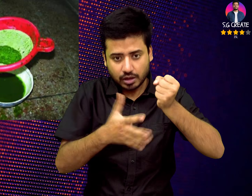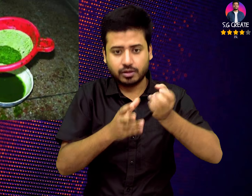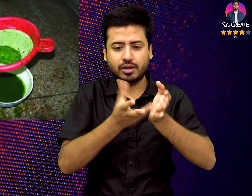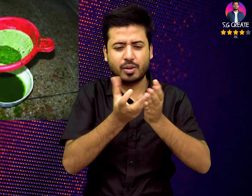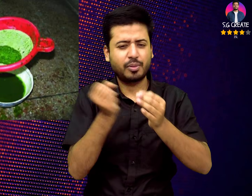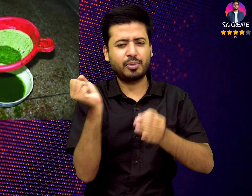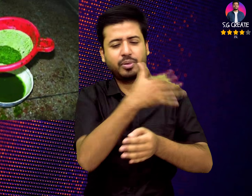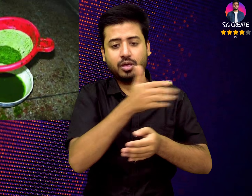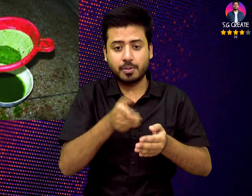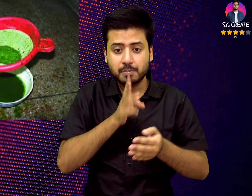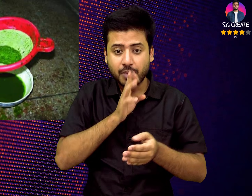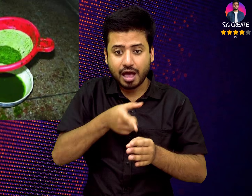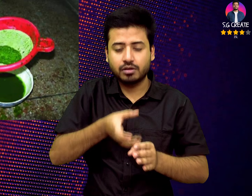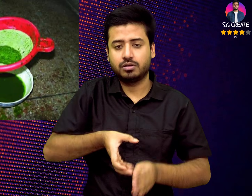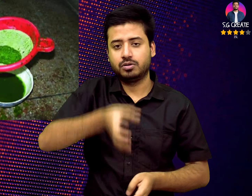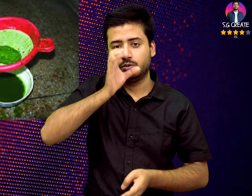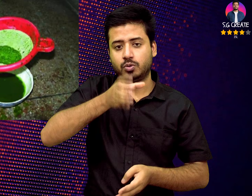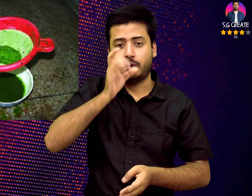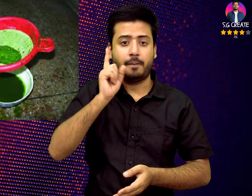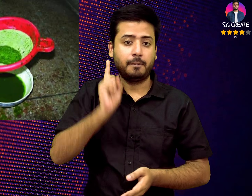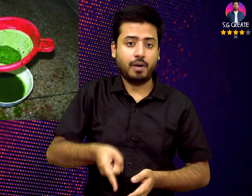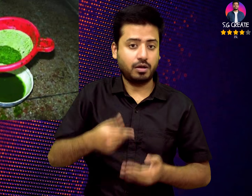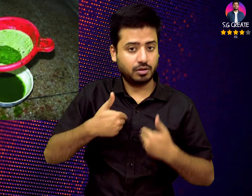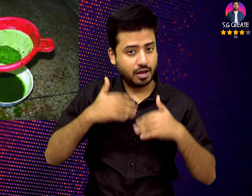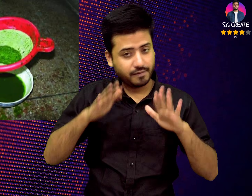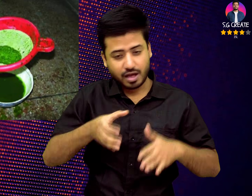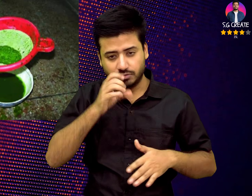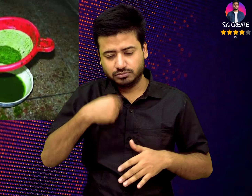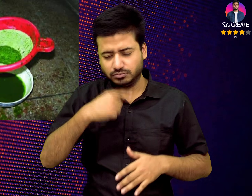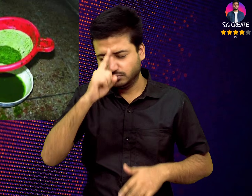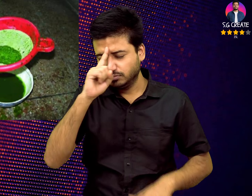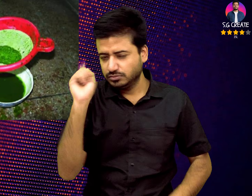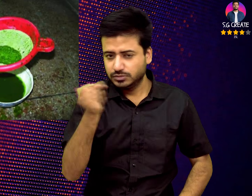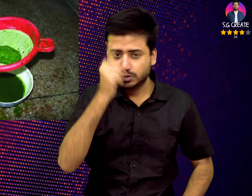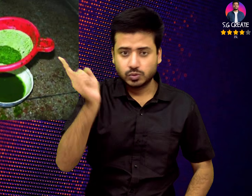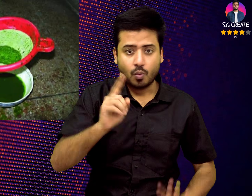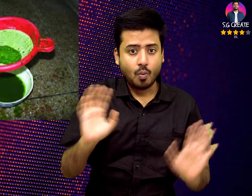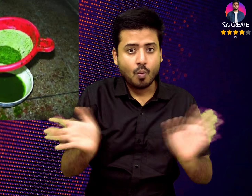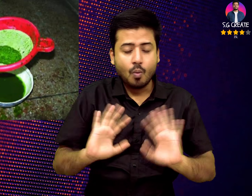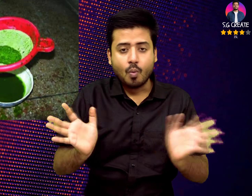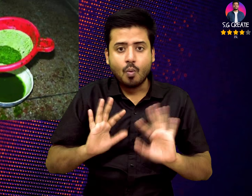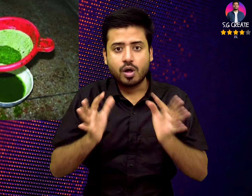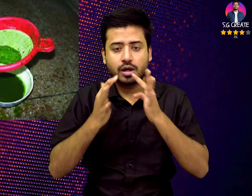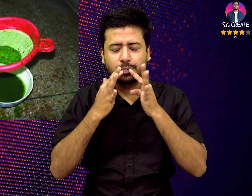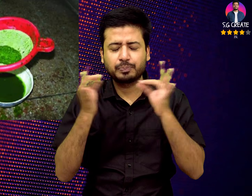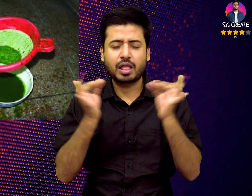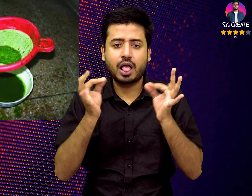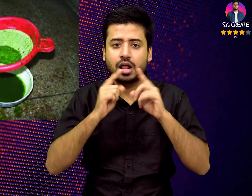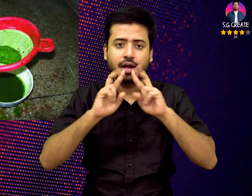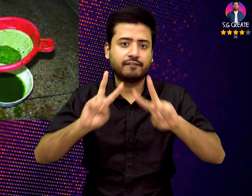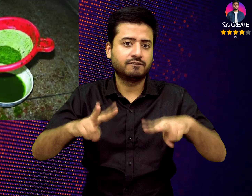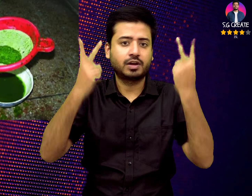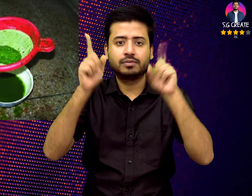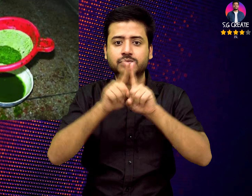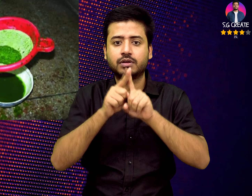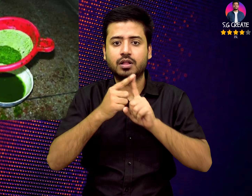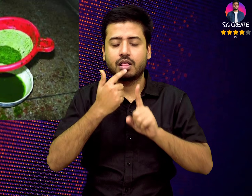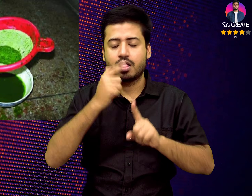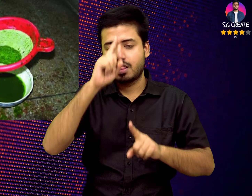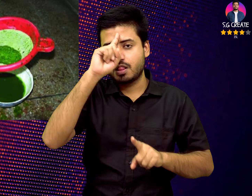from using a papaya leaf face pack. The science. What makes papaya leaves effective? Before exploring the direct benefits, it